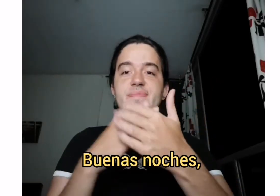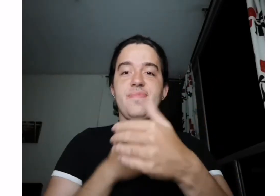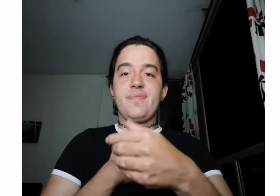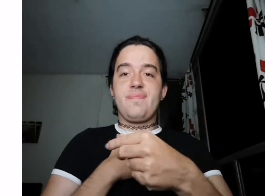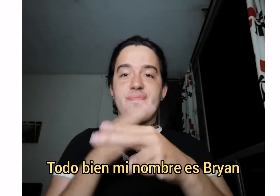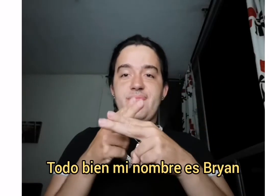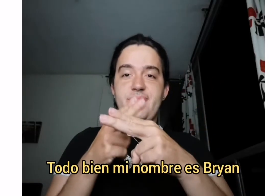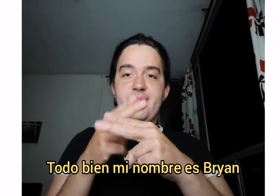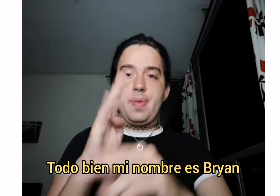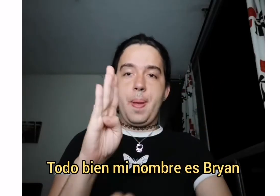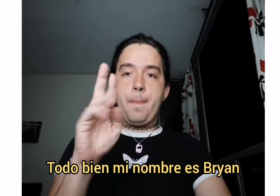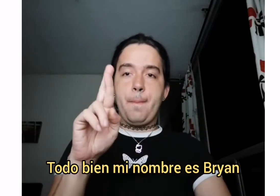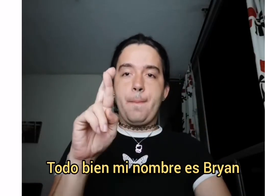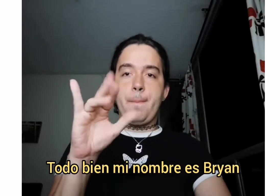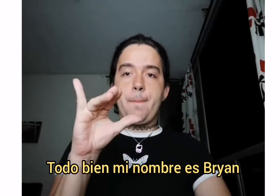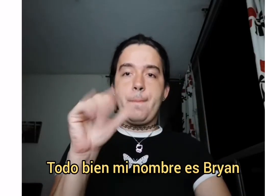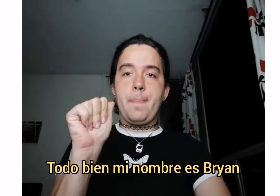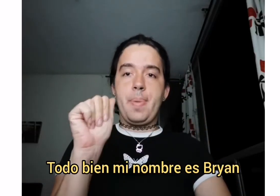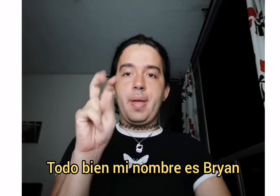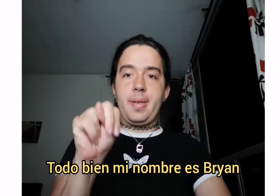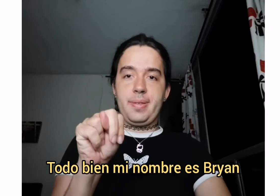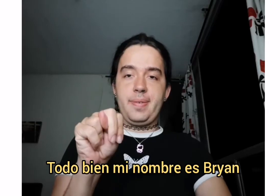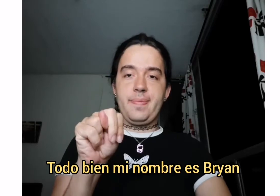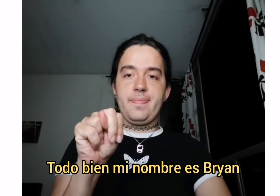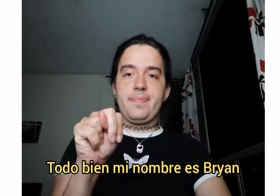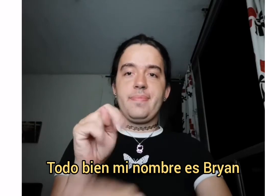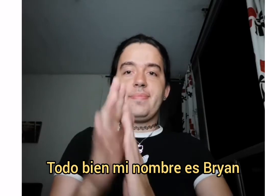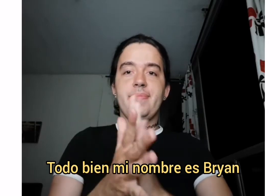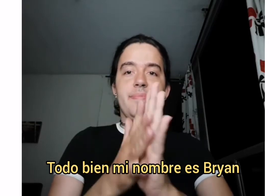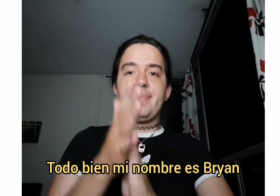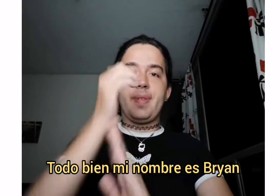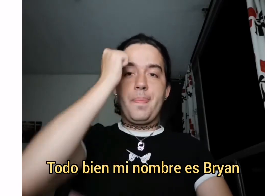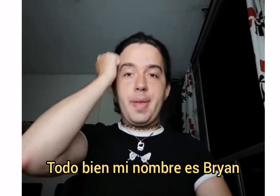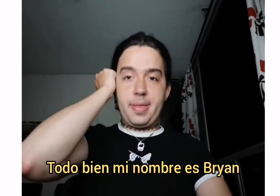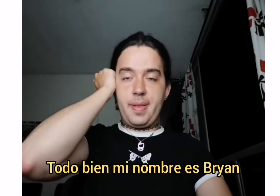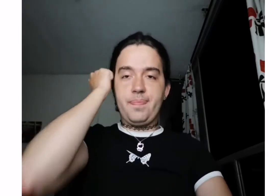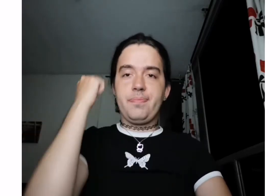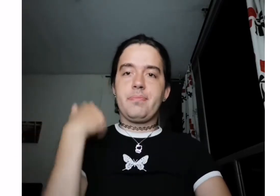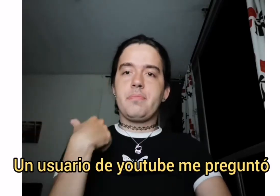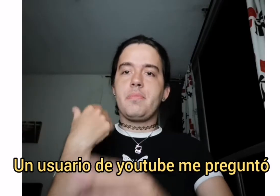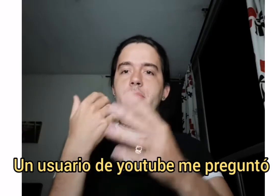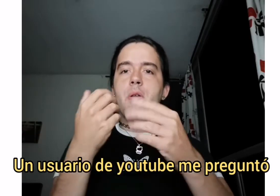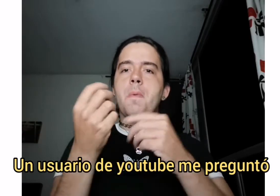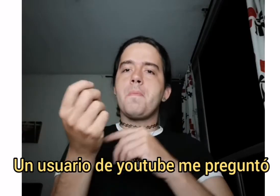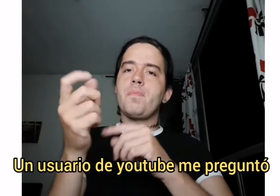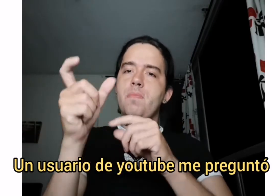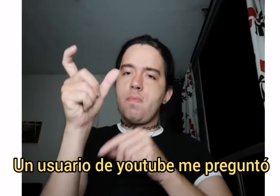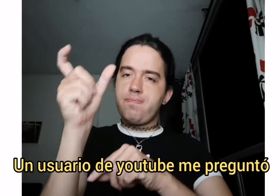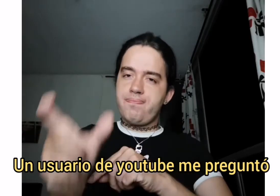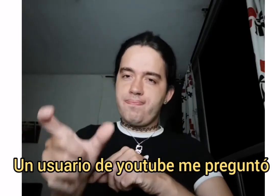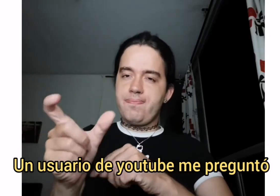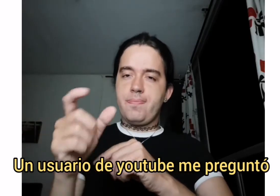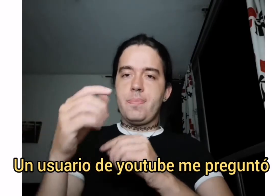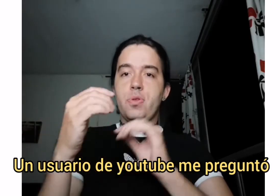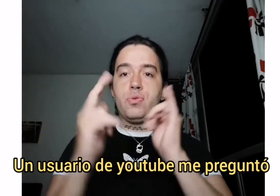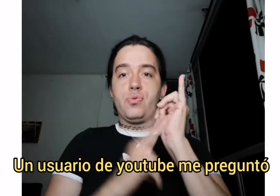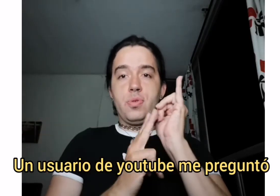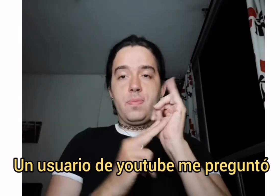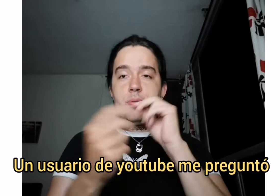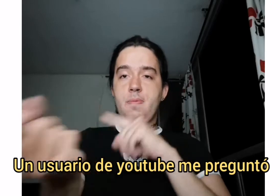I'm happy in your company with no emotion Cause my love deserves to be free I never